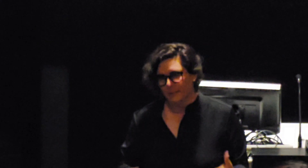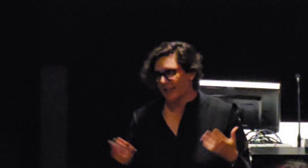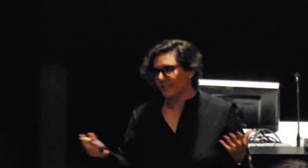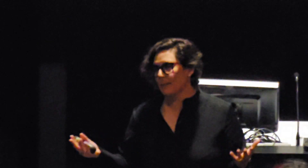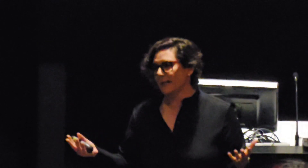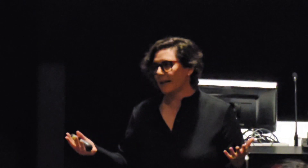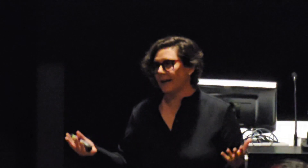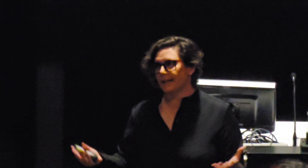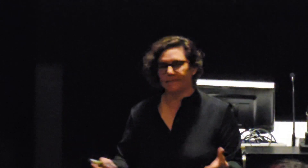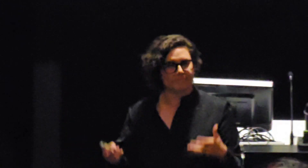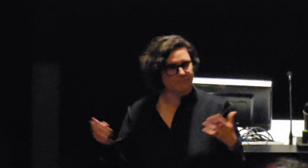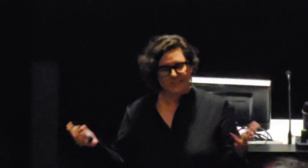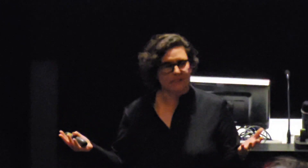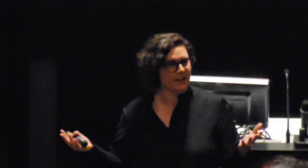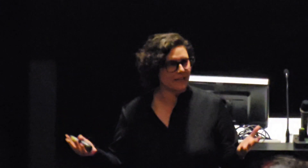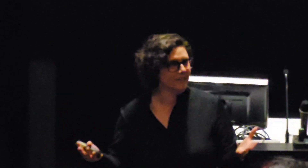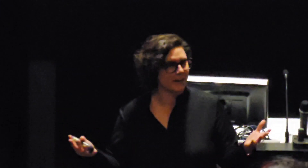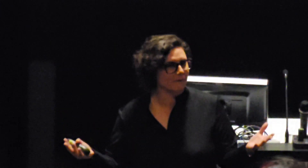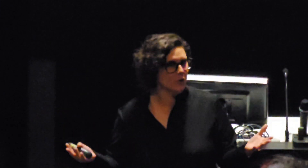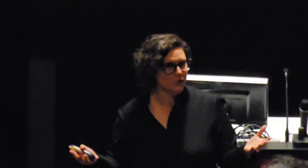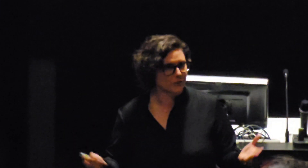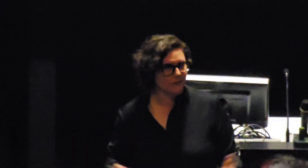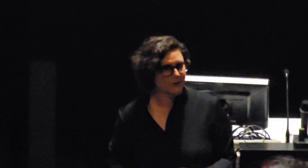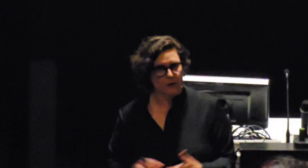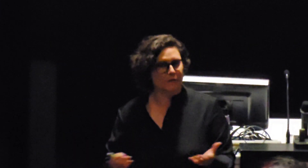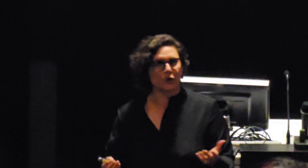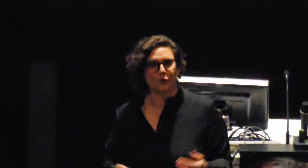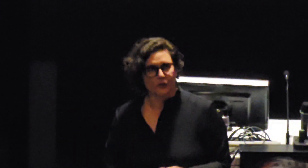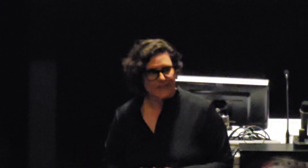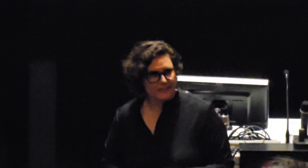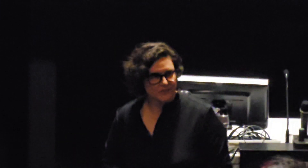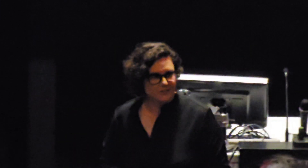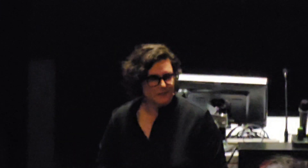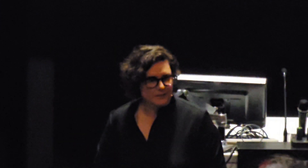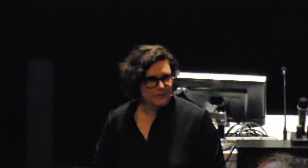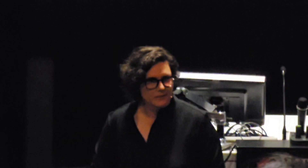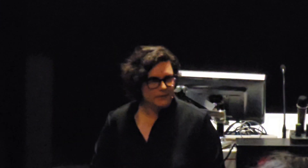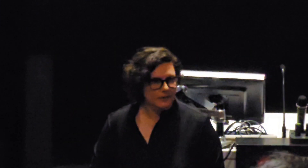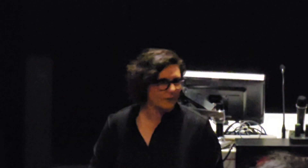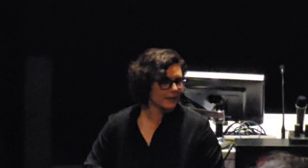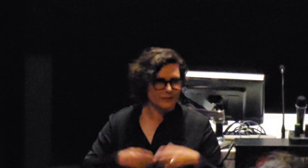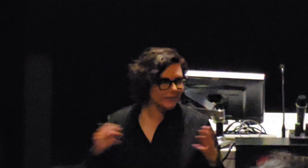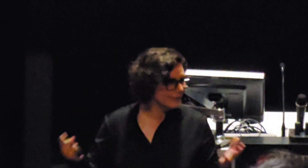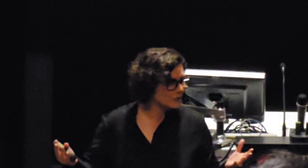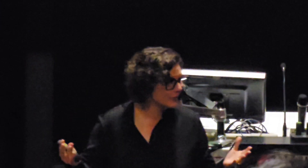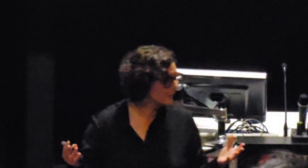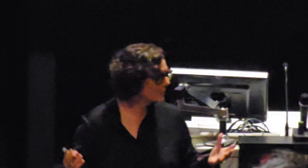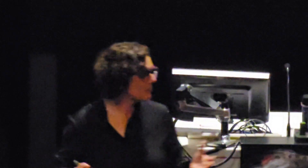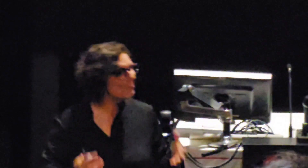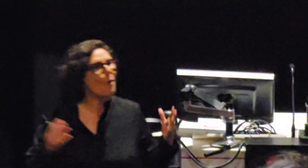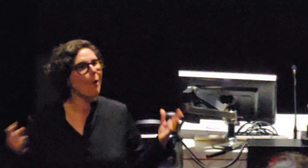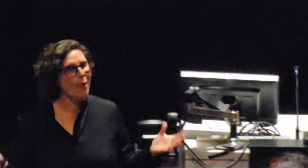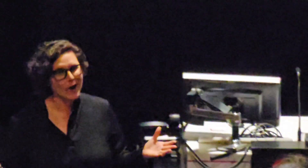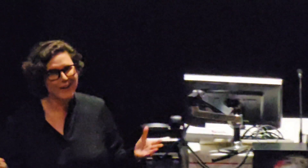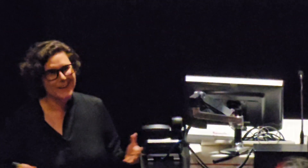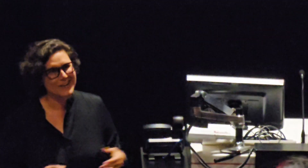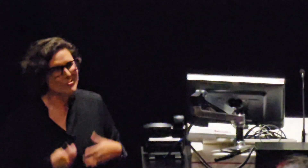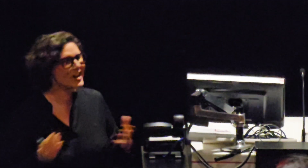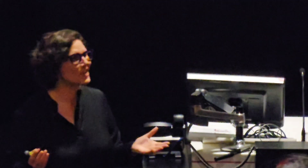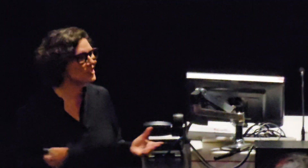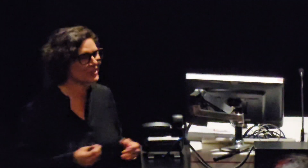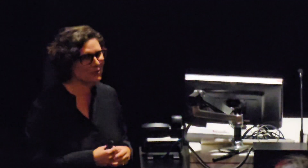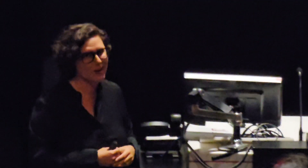that matters. I mean, a simulated synthetic data version of you is, I think, such a